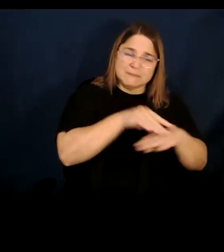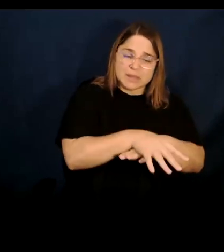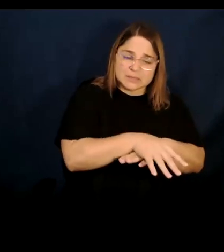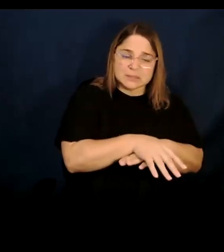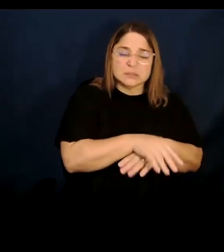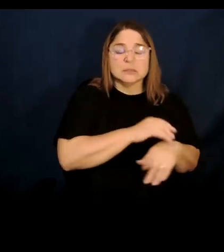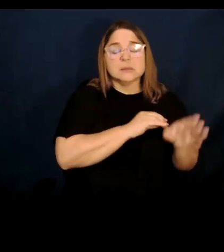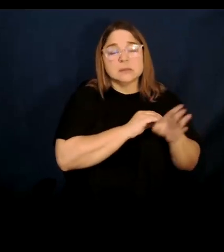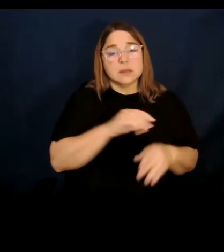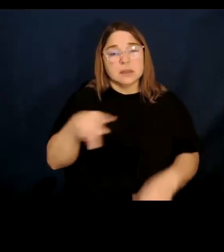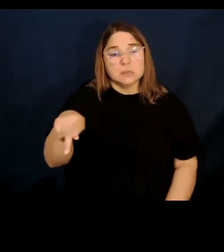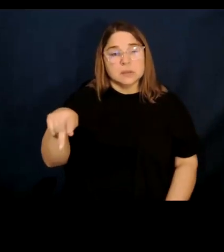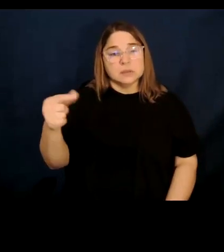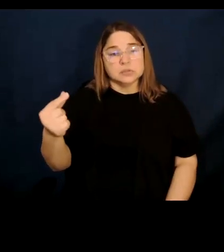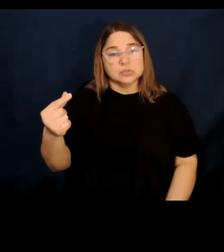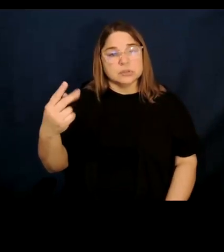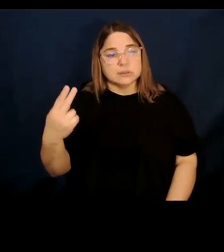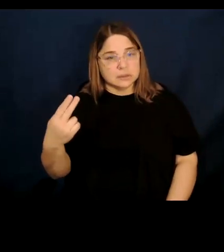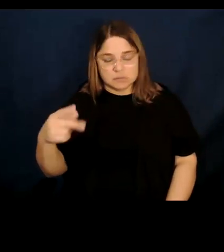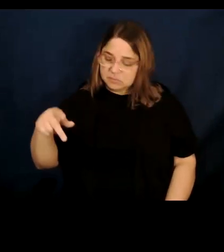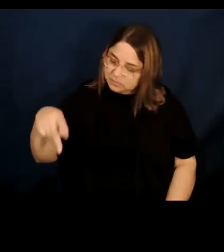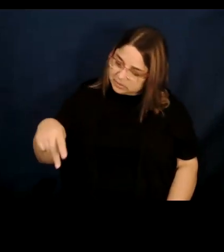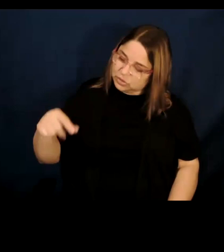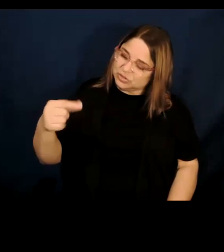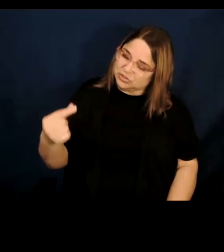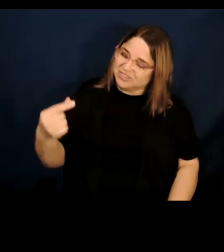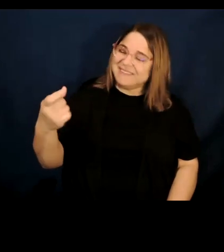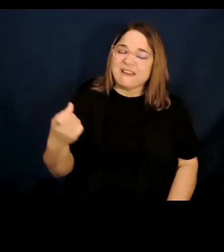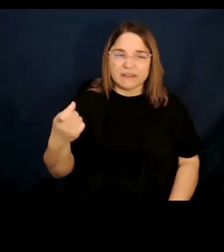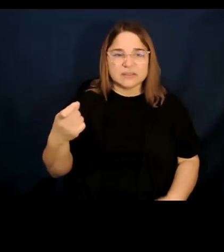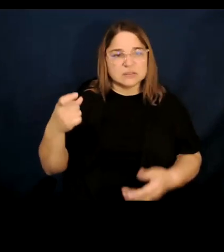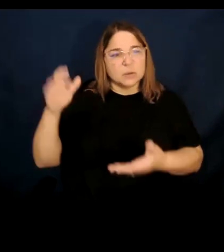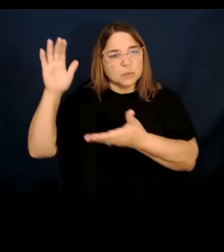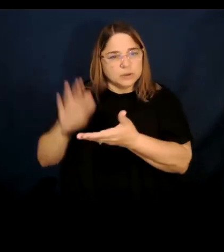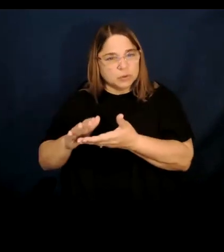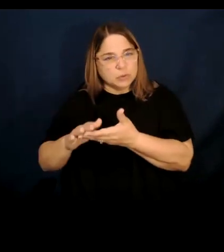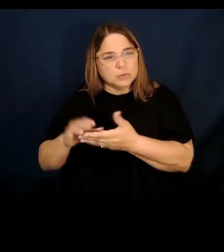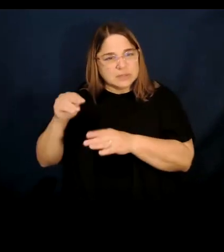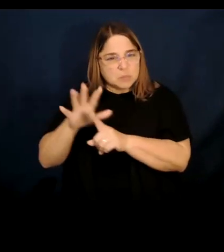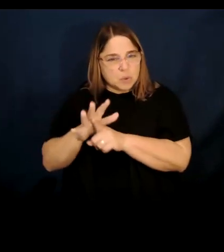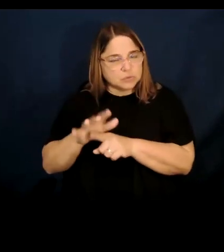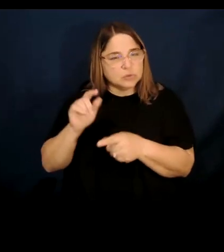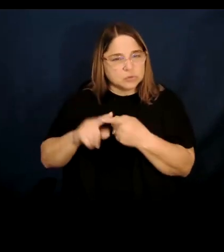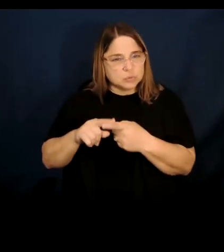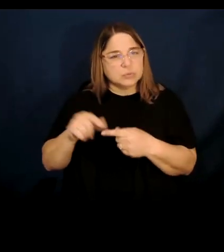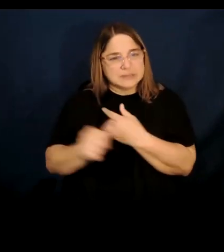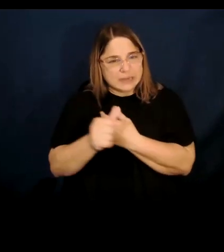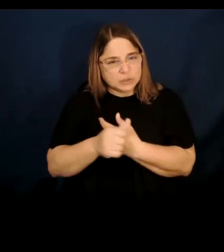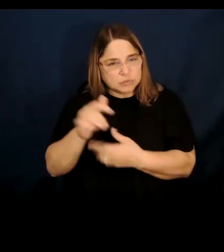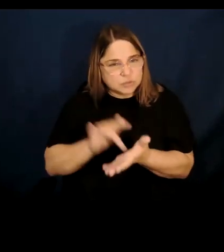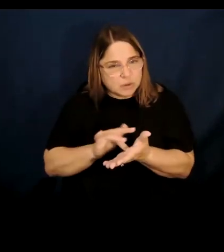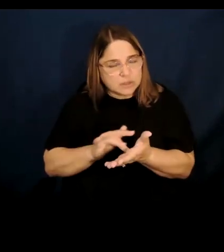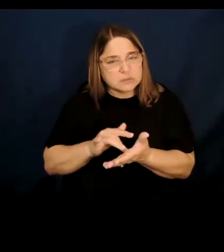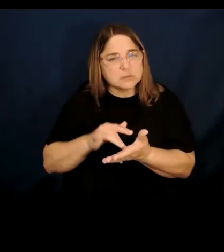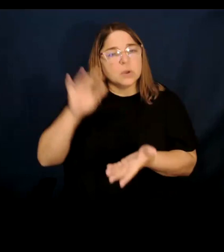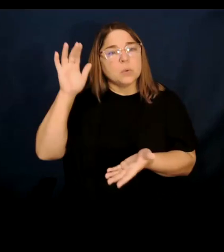PGX test on board and the results would dramatically reduce the exposure to unnecessary drugs for attention deficit and relieve patients of some